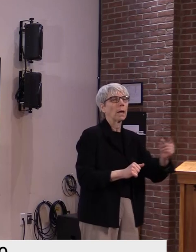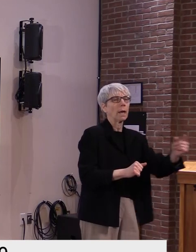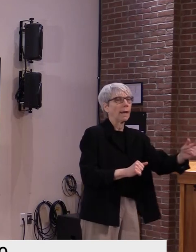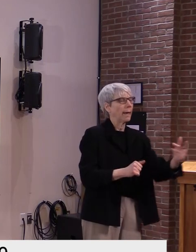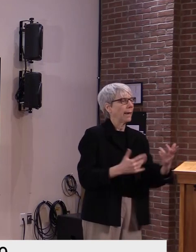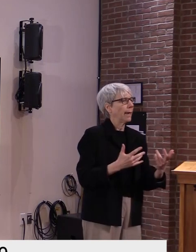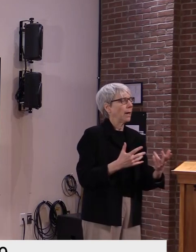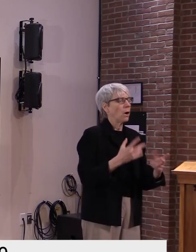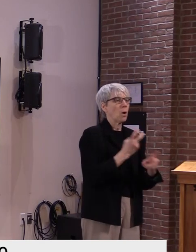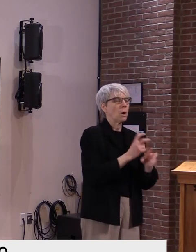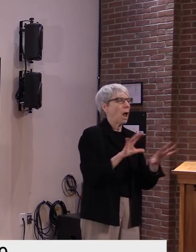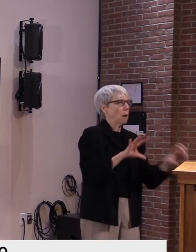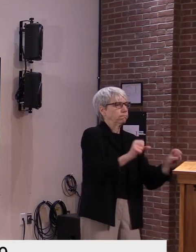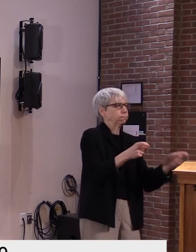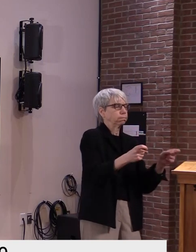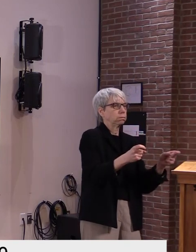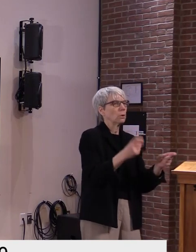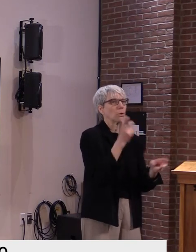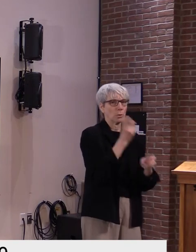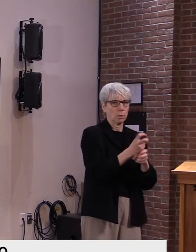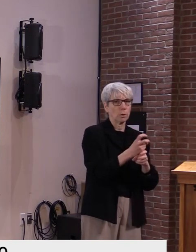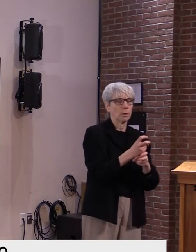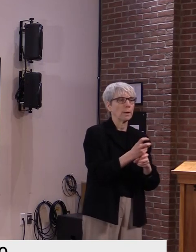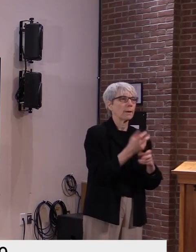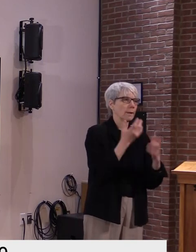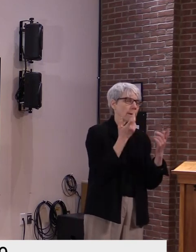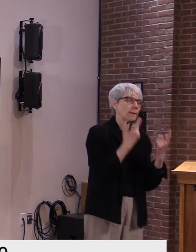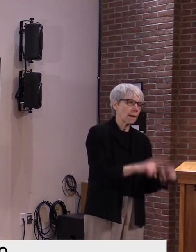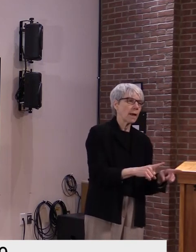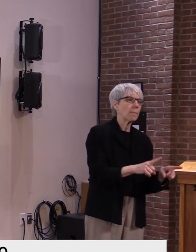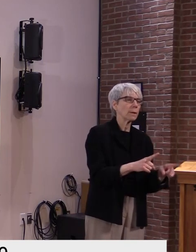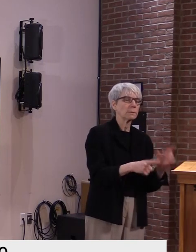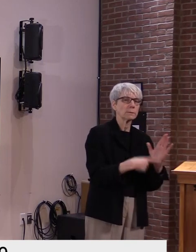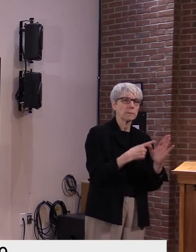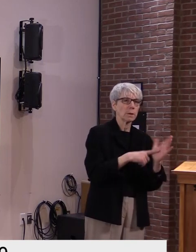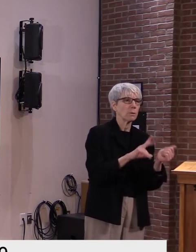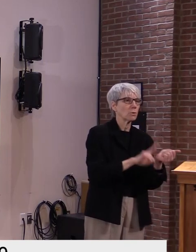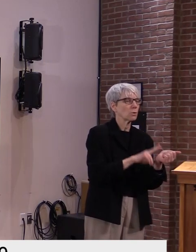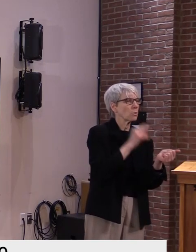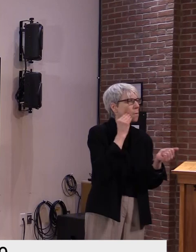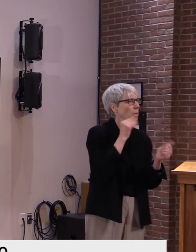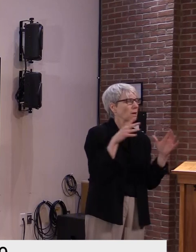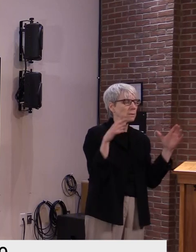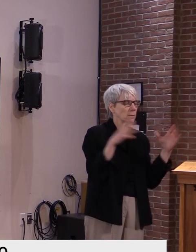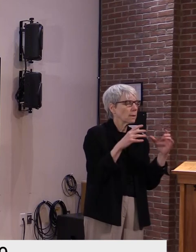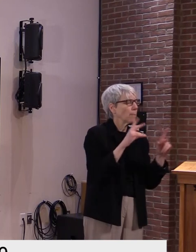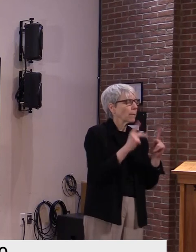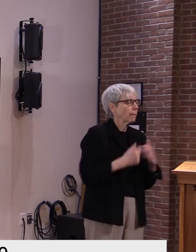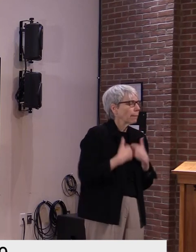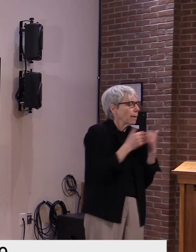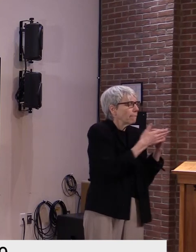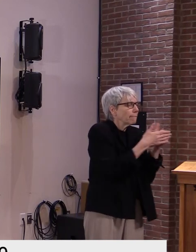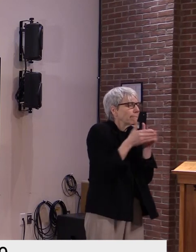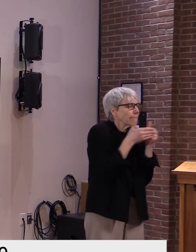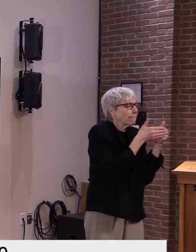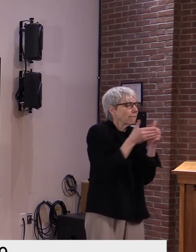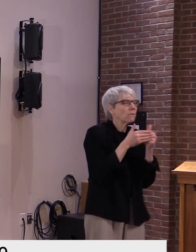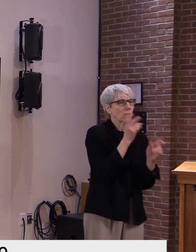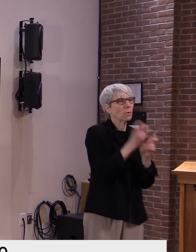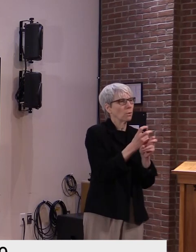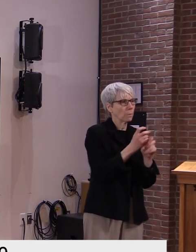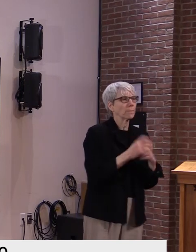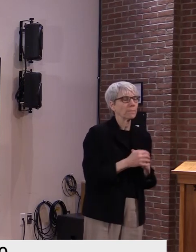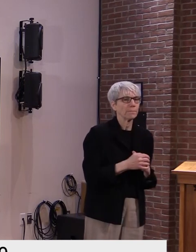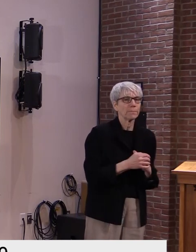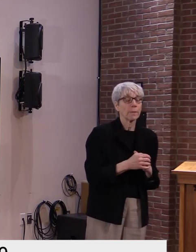occurring real time. And I think that's the nature of what happens in these closed congregate facilities. I do want to